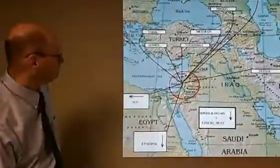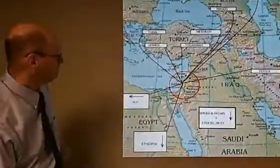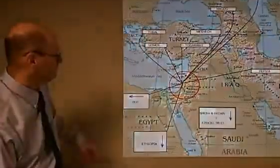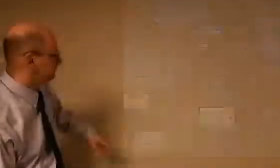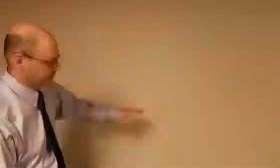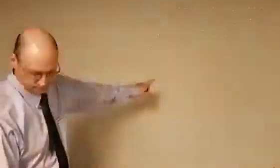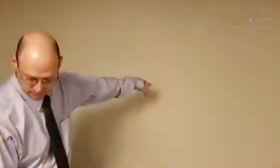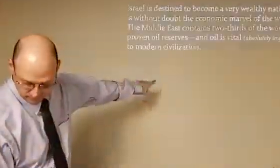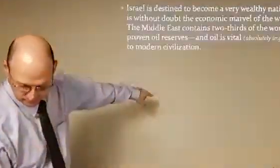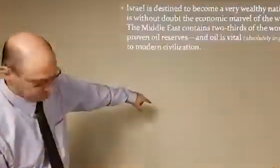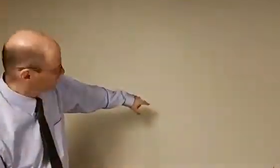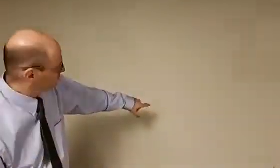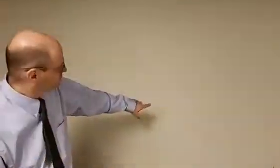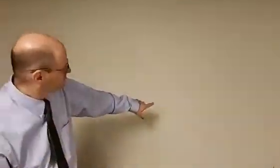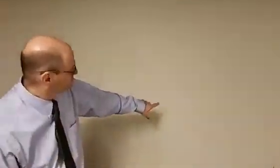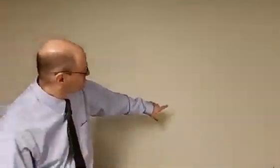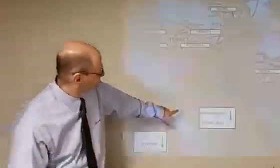what others have, in other words.